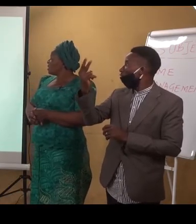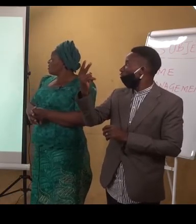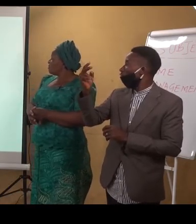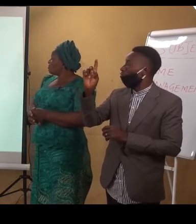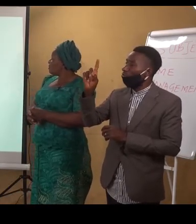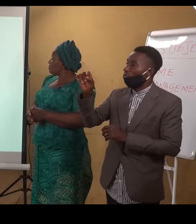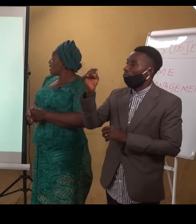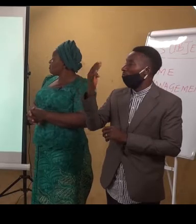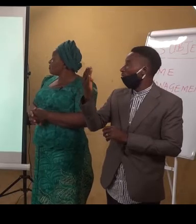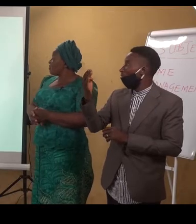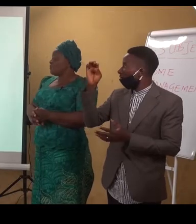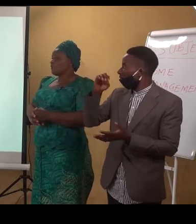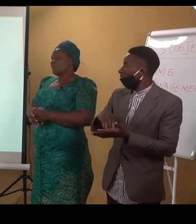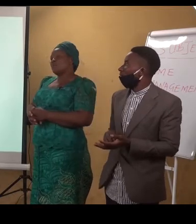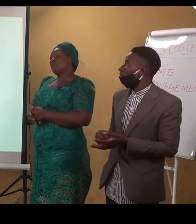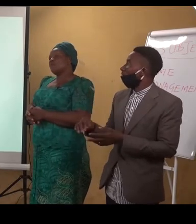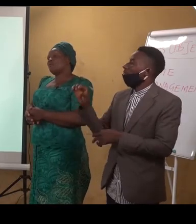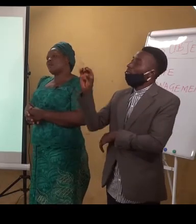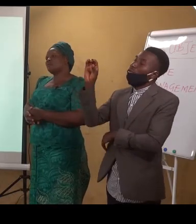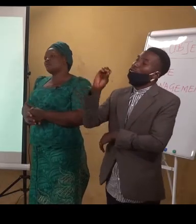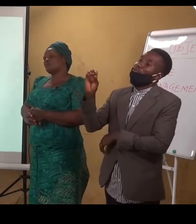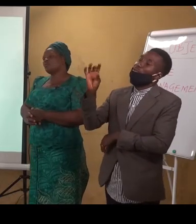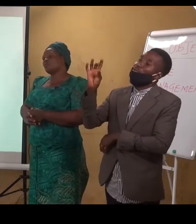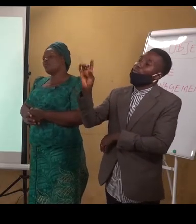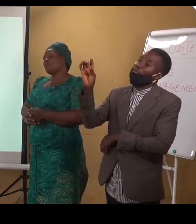0806 594